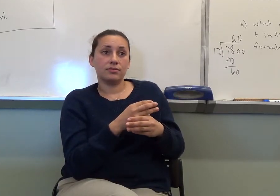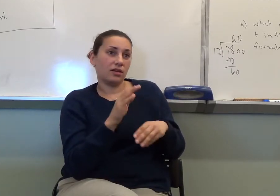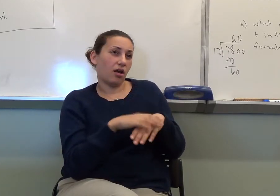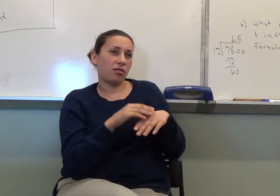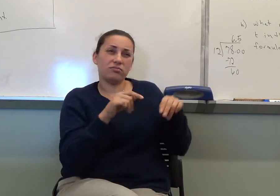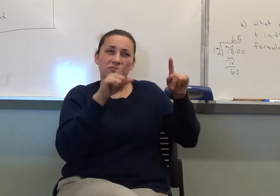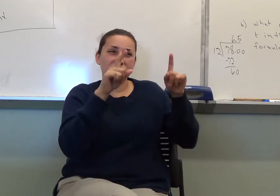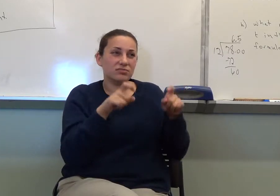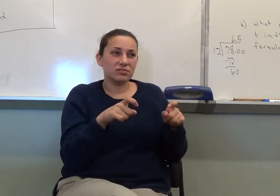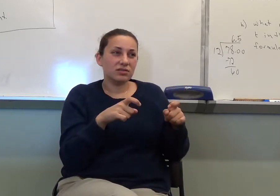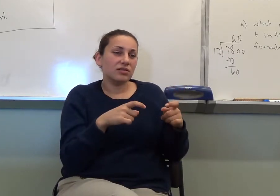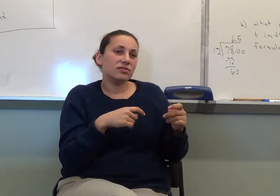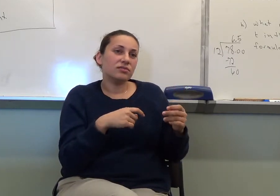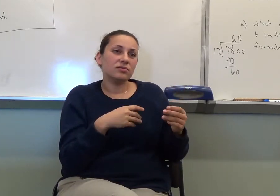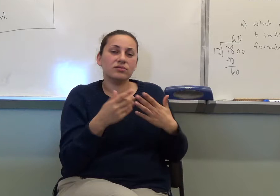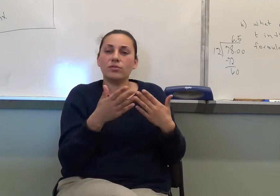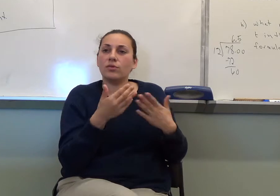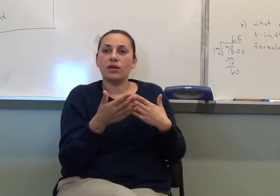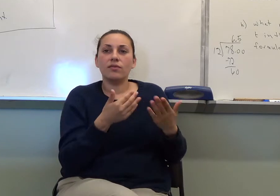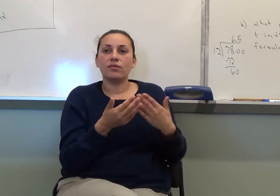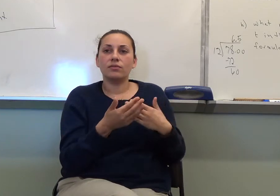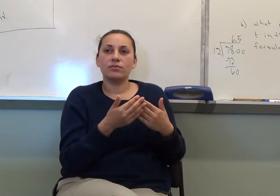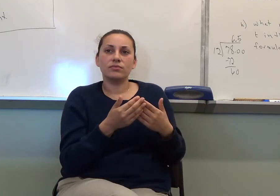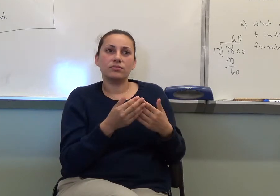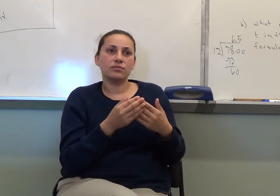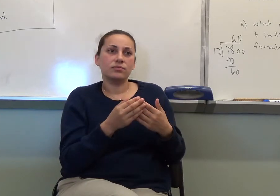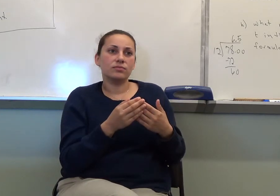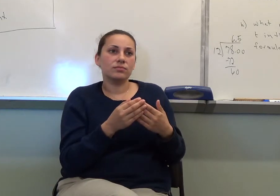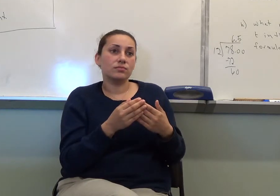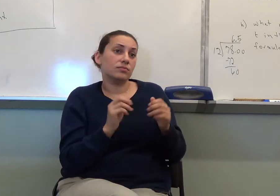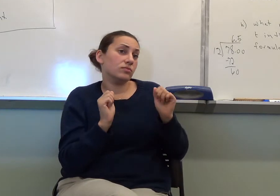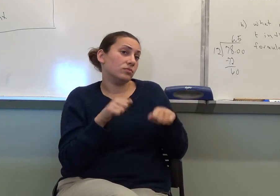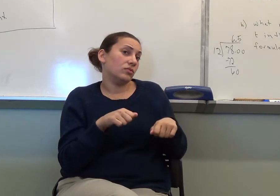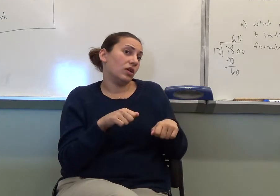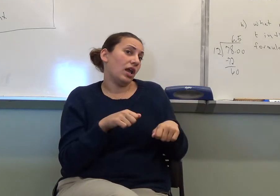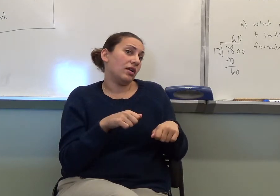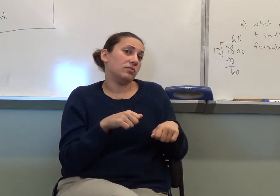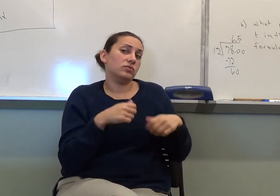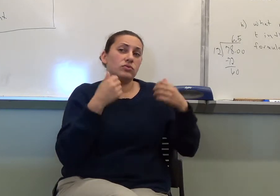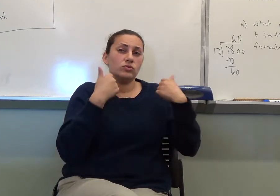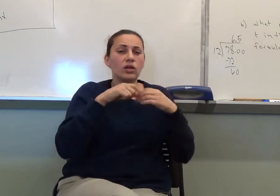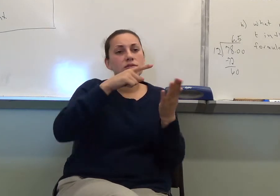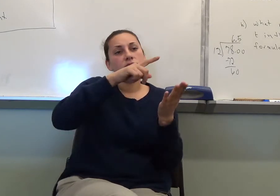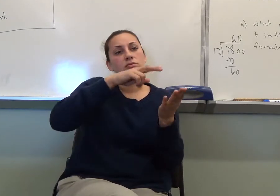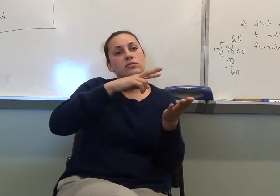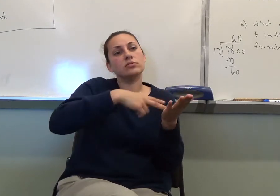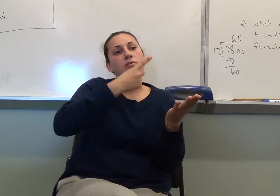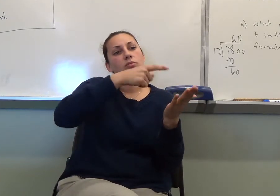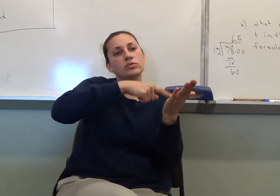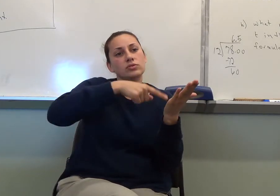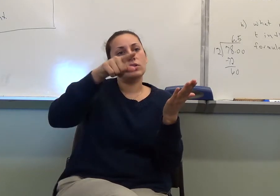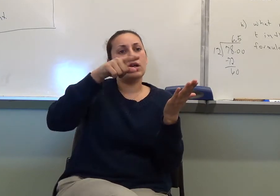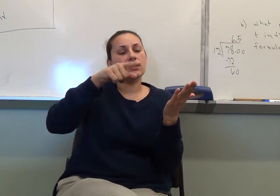whatever, you know, you can at least do a sanity check on these pretty easily,